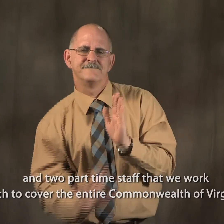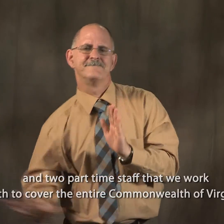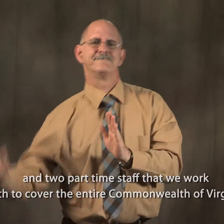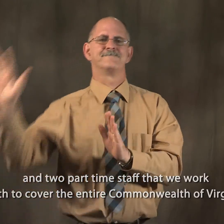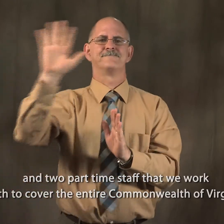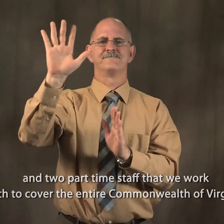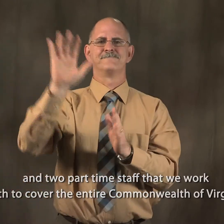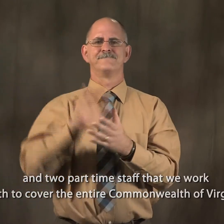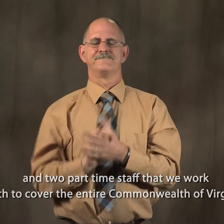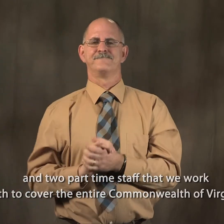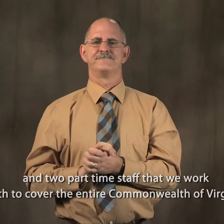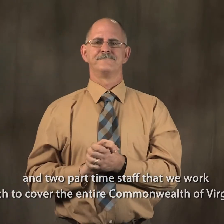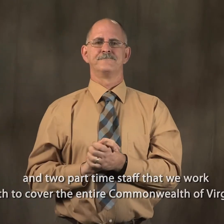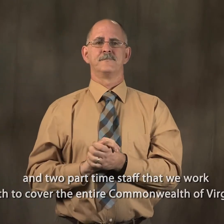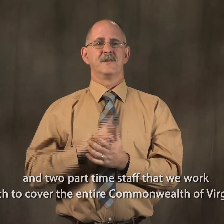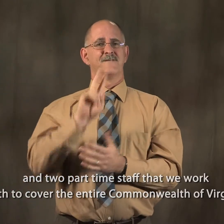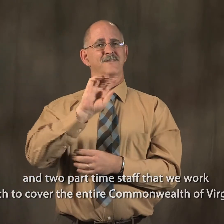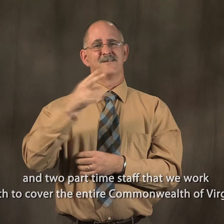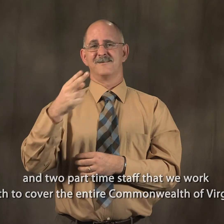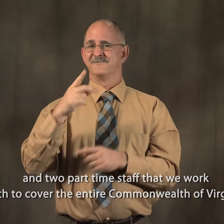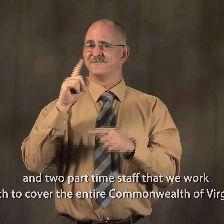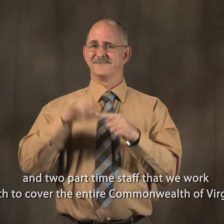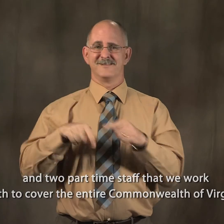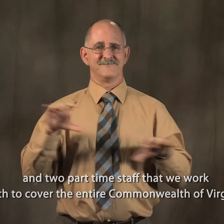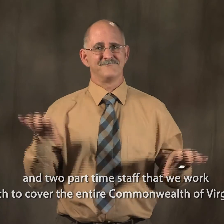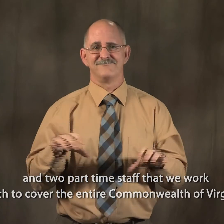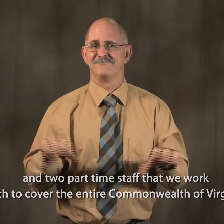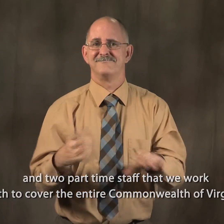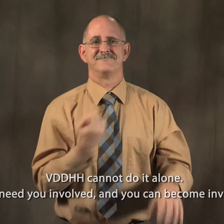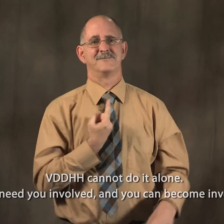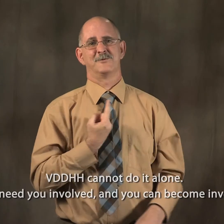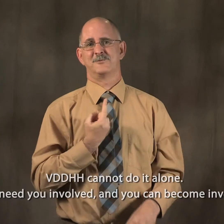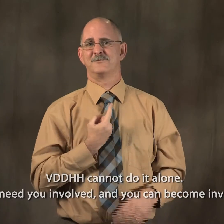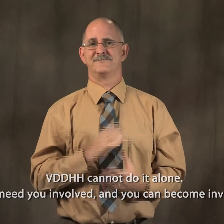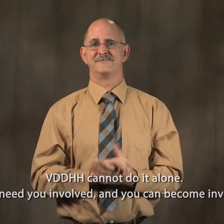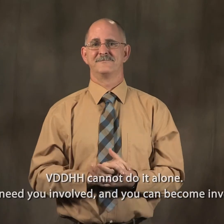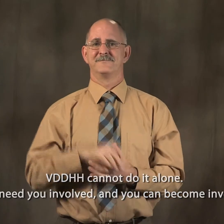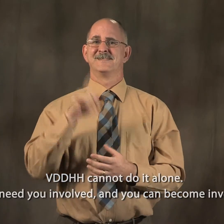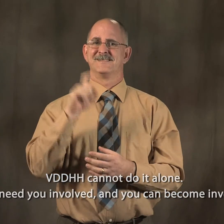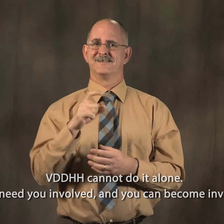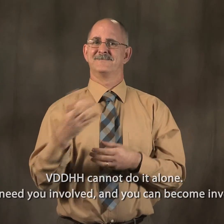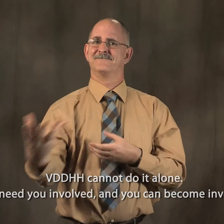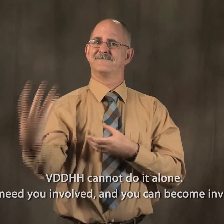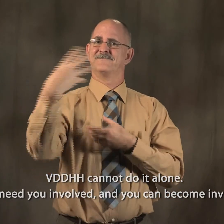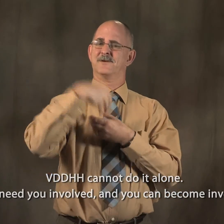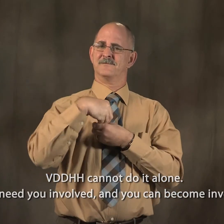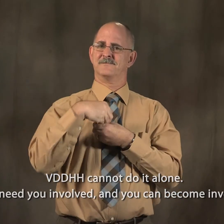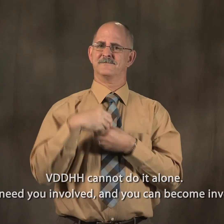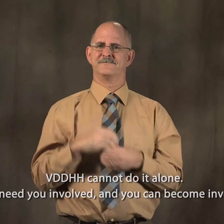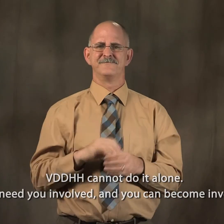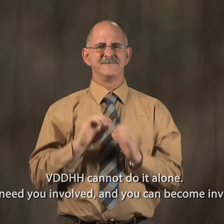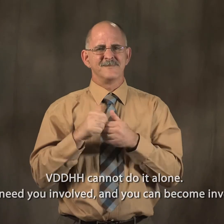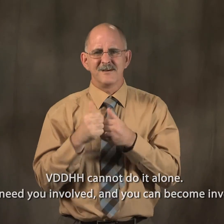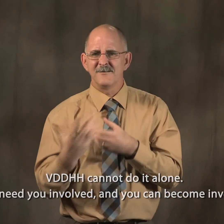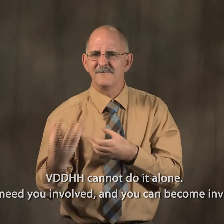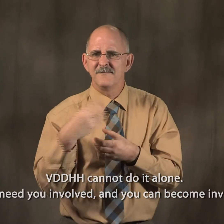with to cover the entire Commonwealth of Virginia. VDDHH cannot do it alone. VDDHH need you involved.